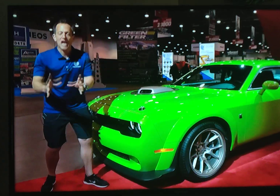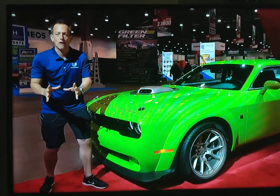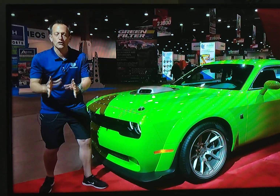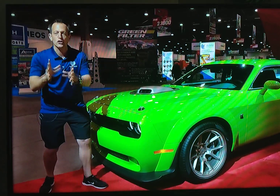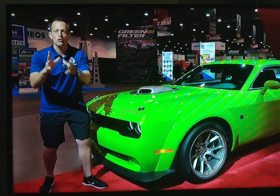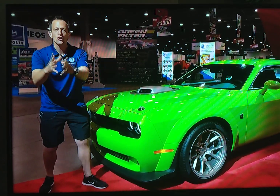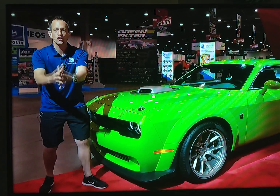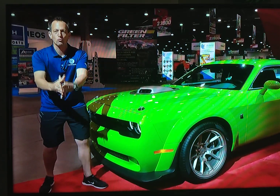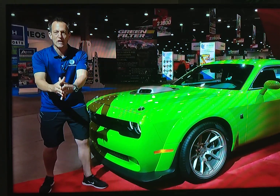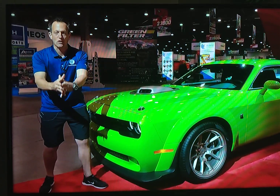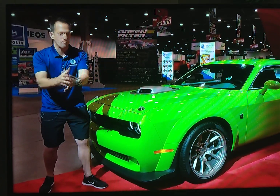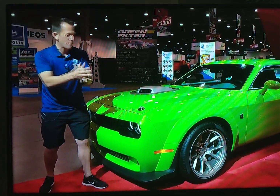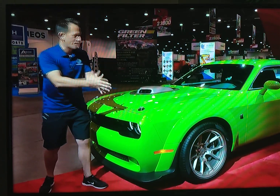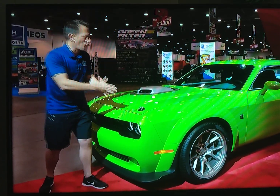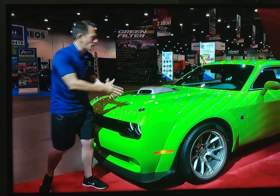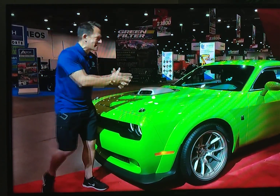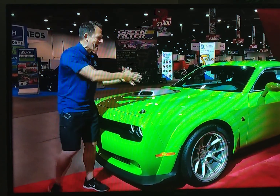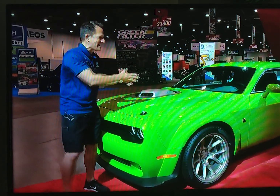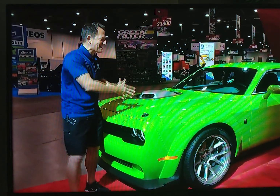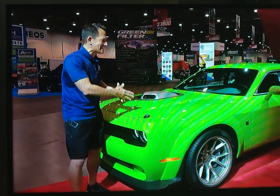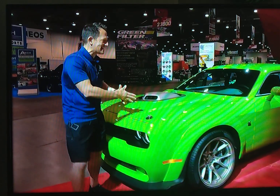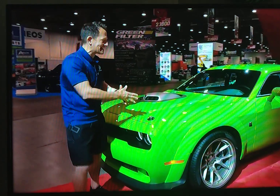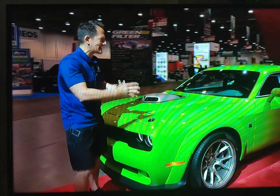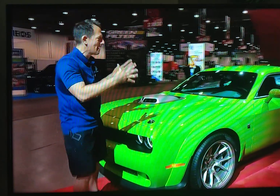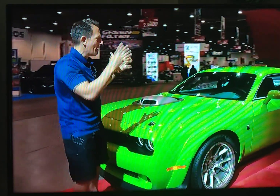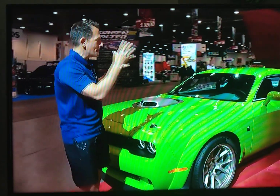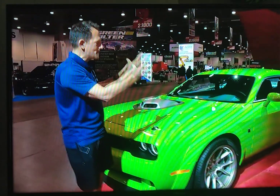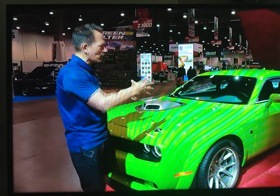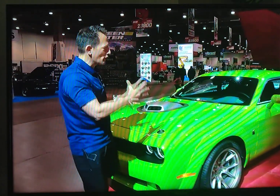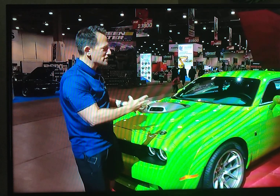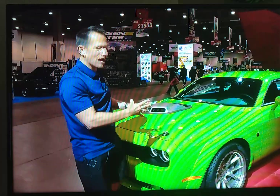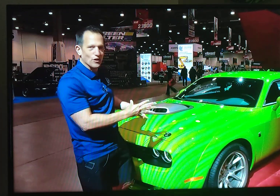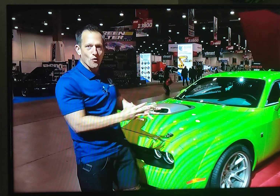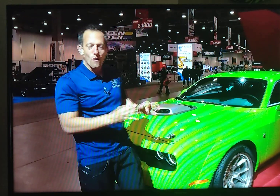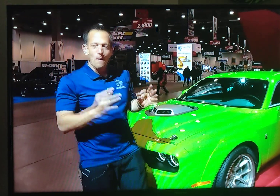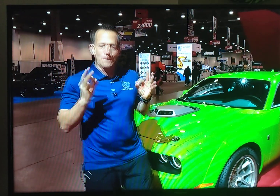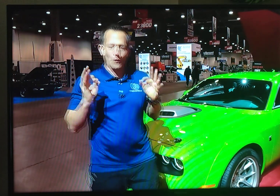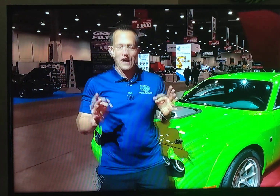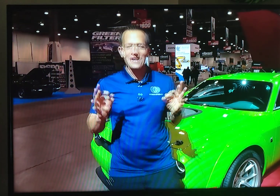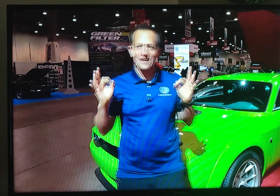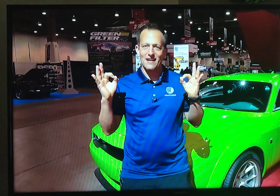a nine It's hard to see you to where how his hands were, but he'll do it here right there